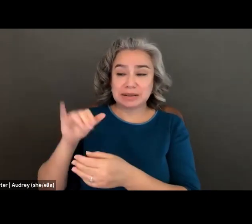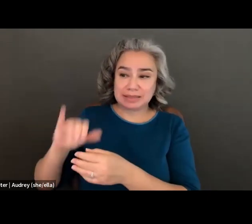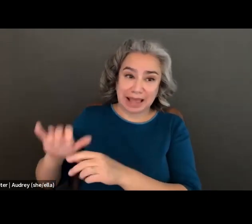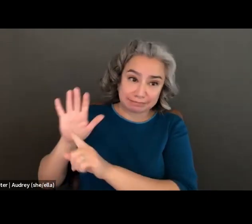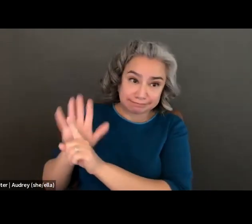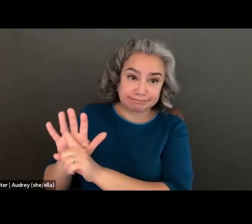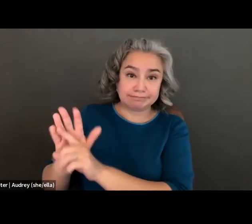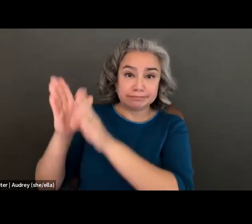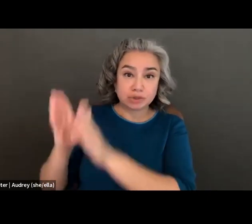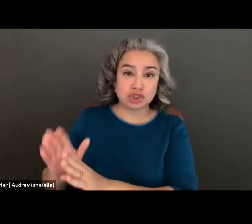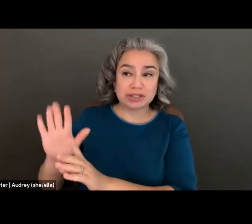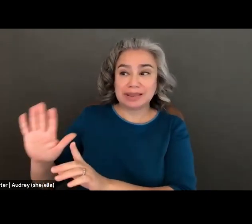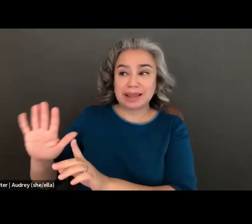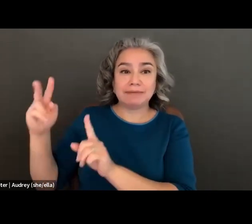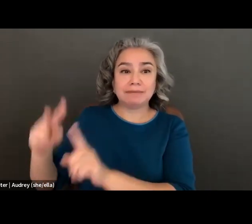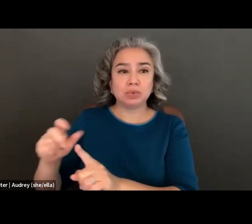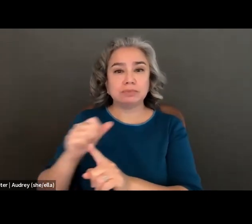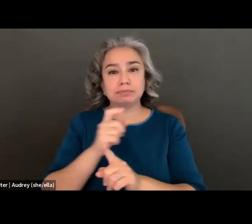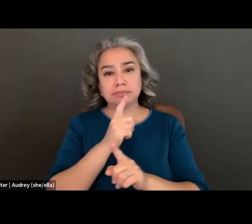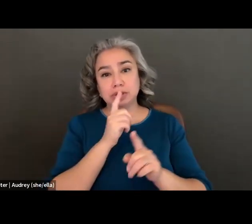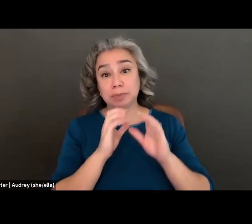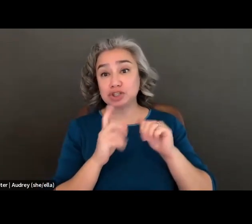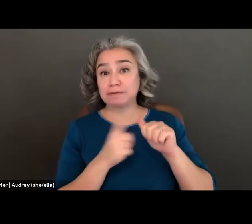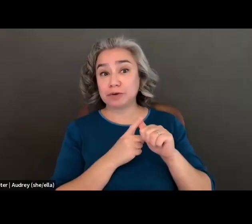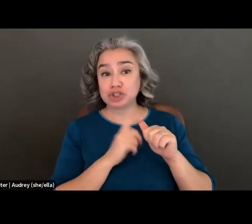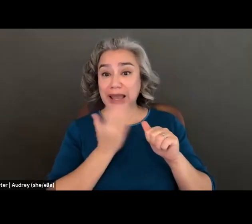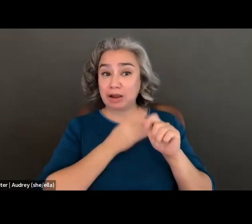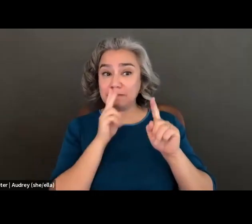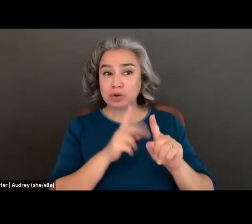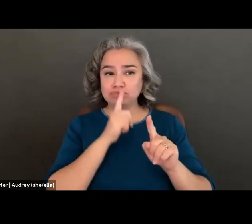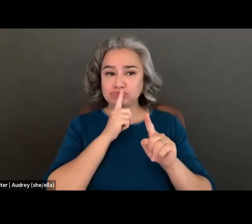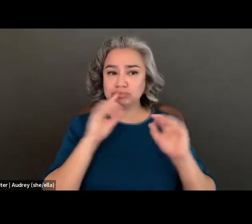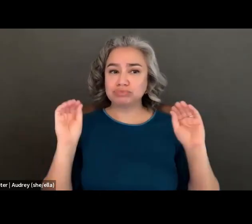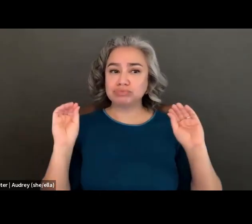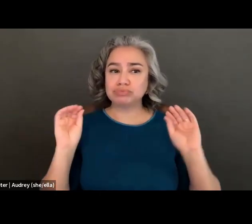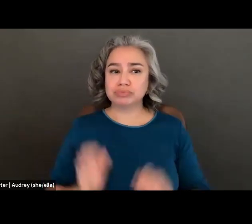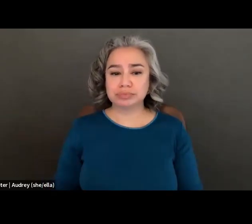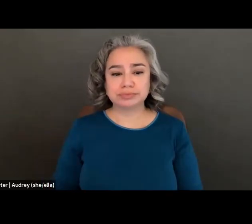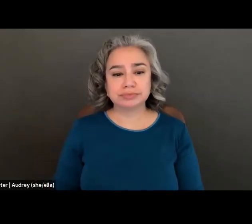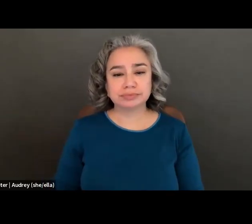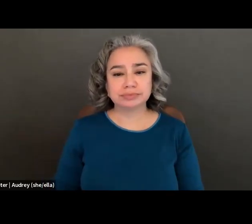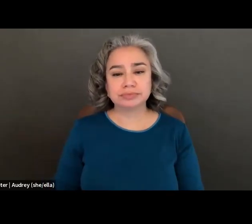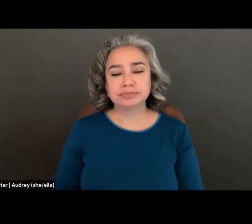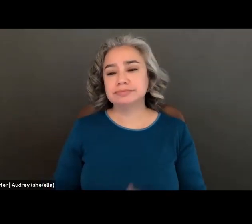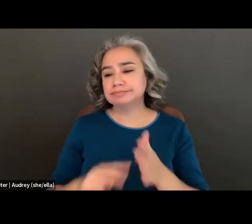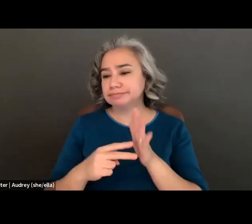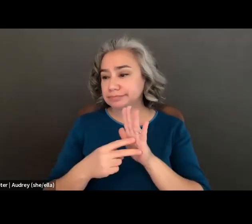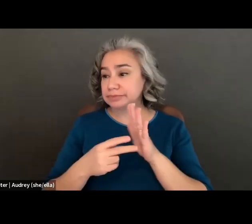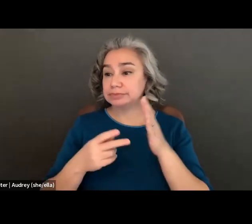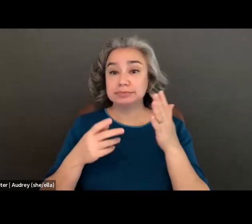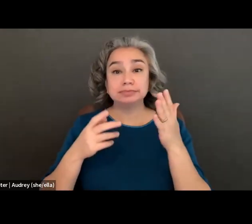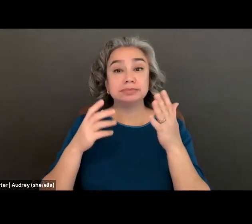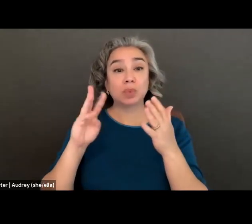person speaking only and not the position of Communication First. So what are the goals of today's